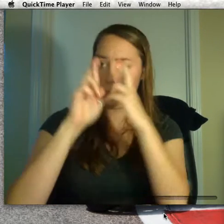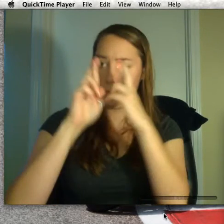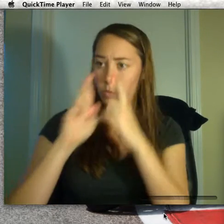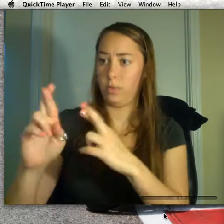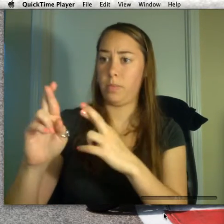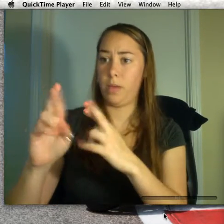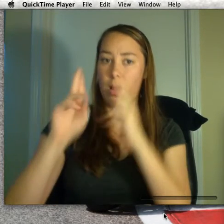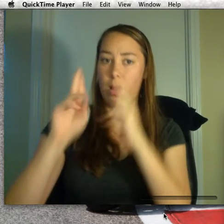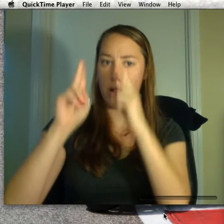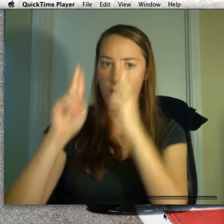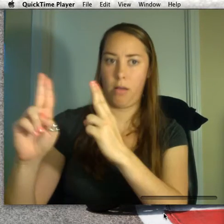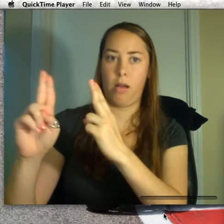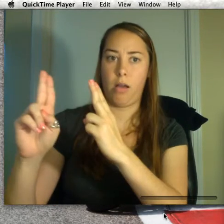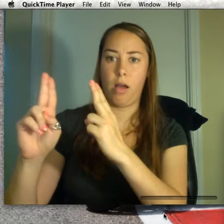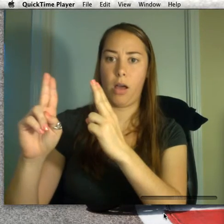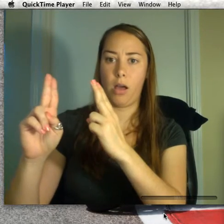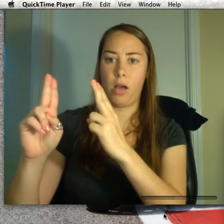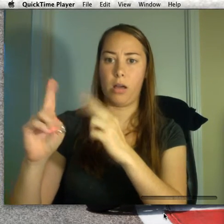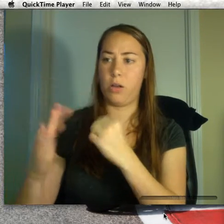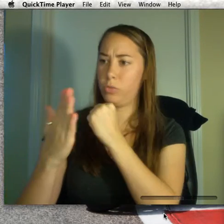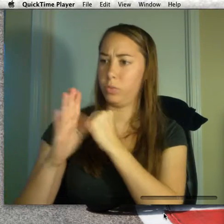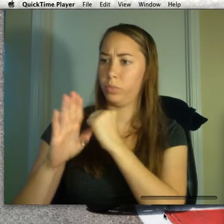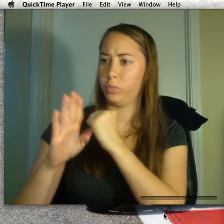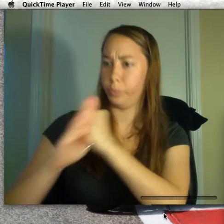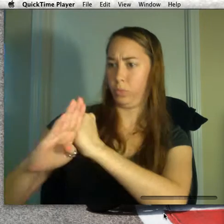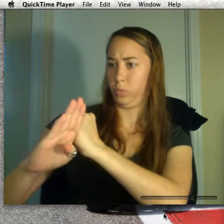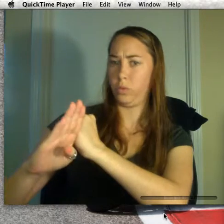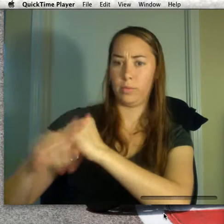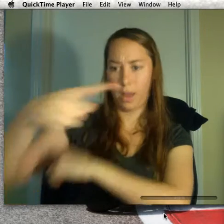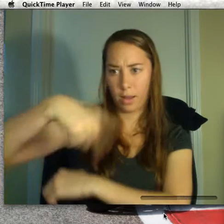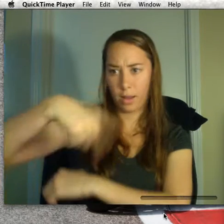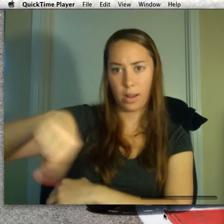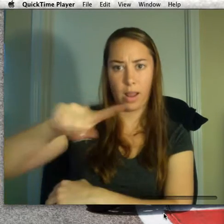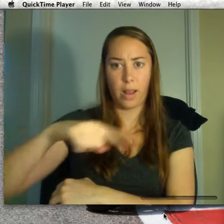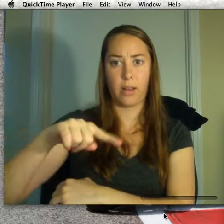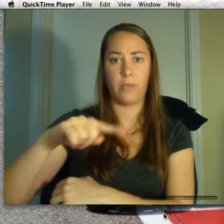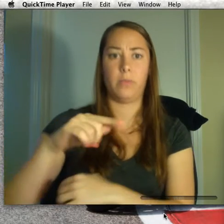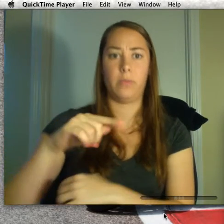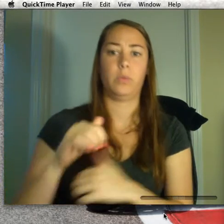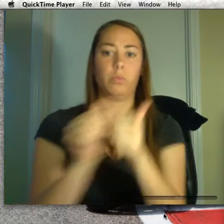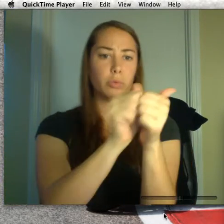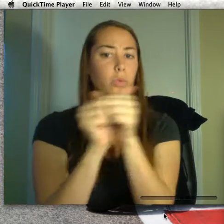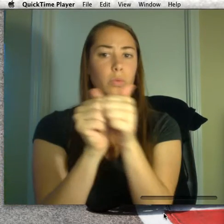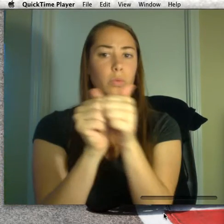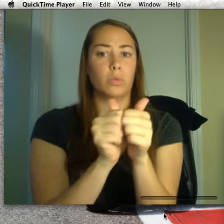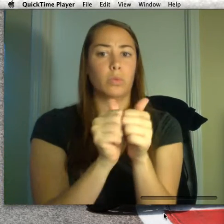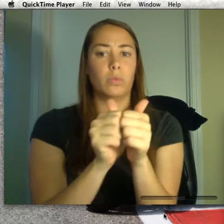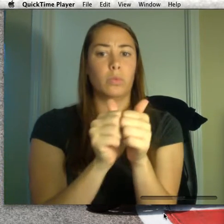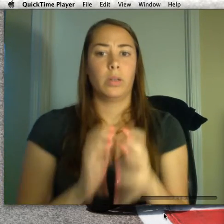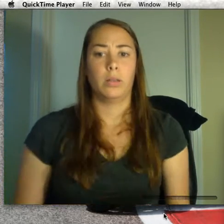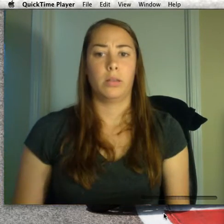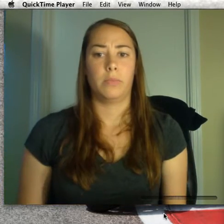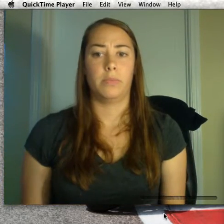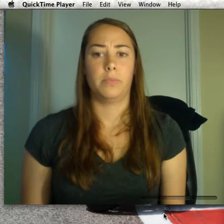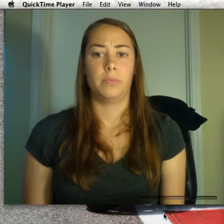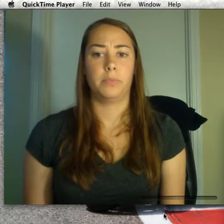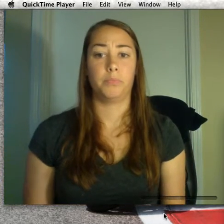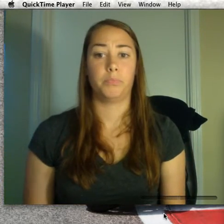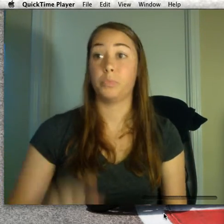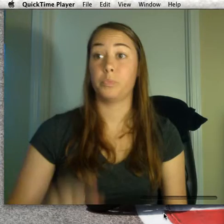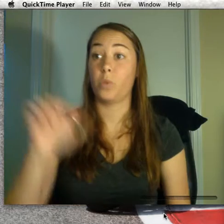Protect each other. The job you save of your neighbors, they be saving your own. You are bound together